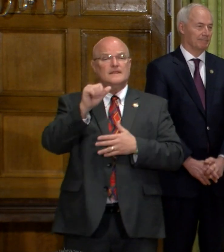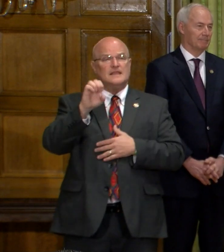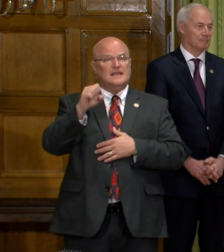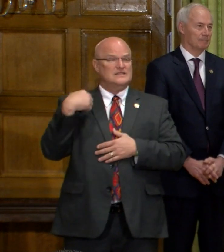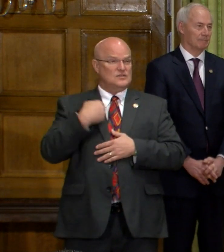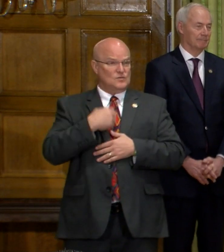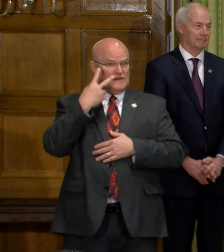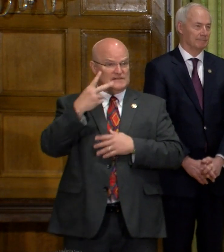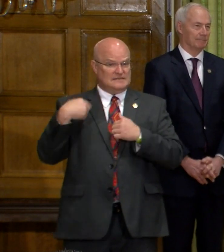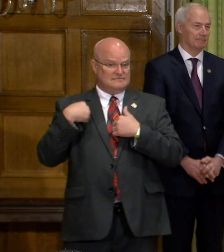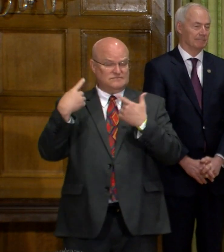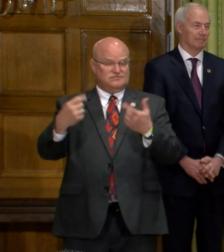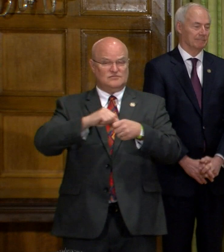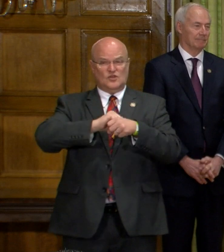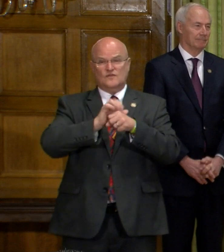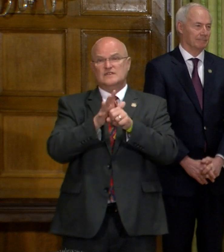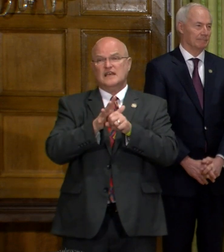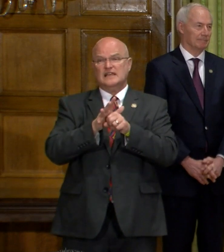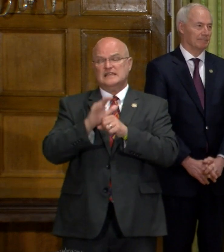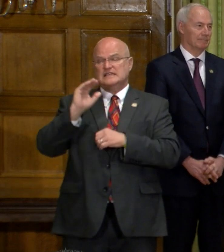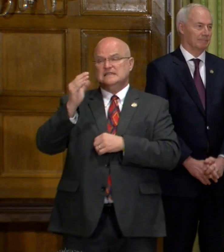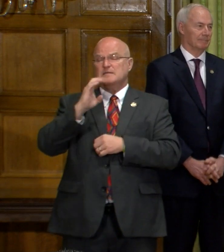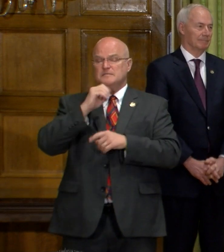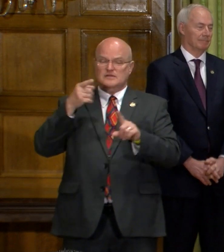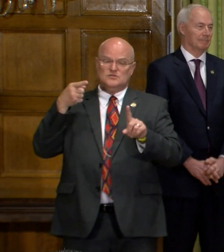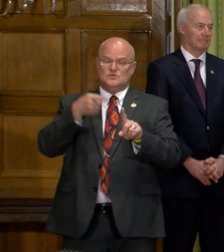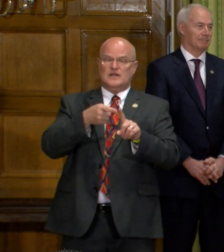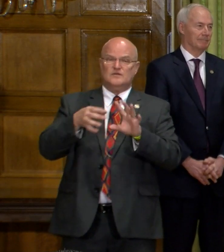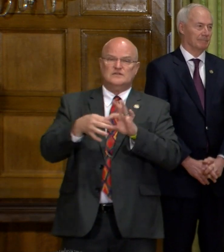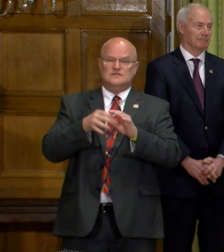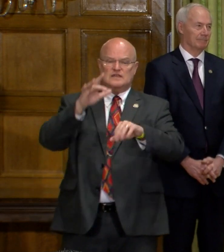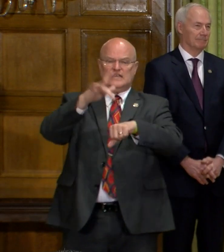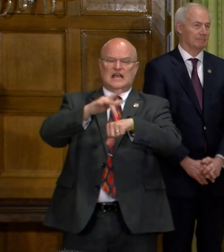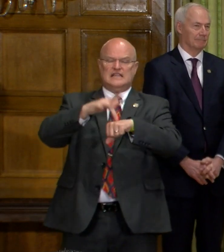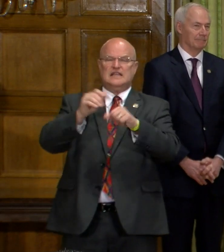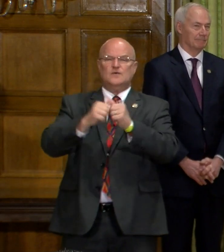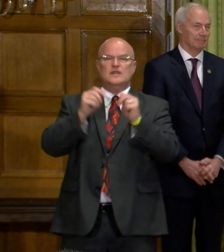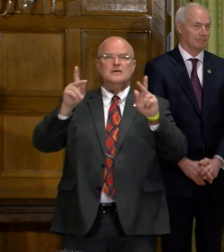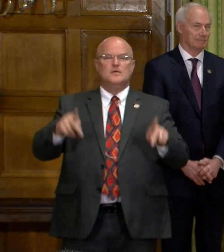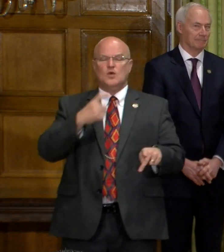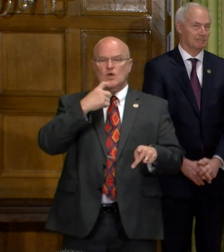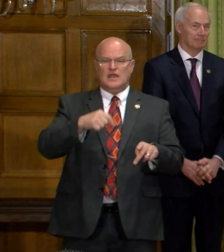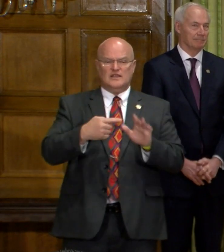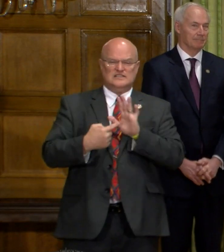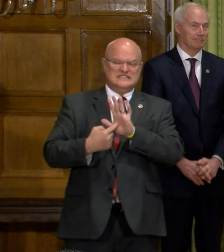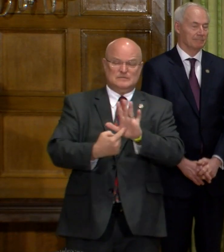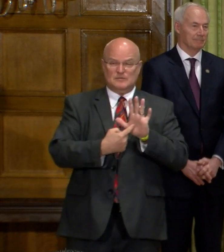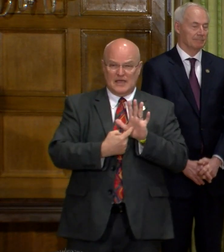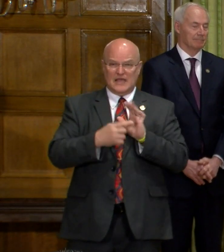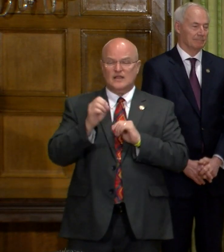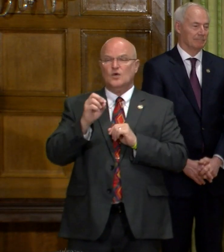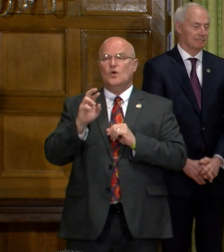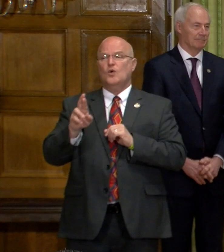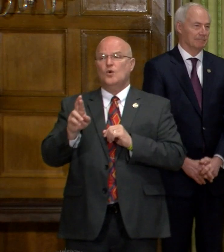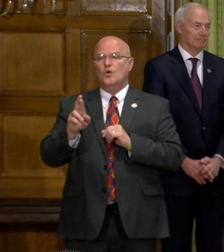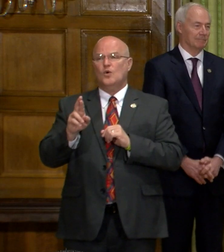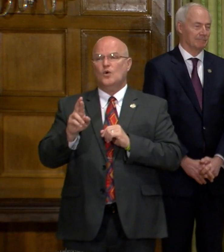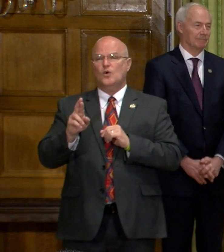cases that we have seen of COVID-19 seem to be directly related to contact with someone who is either symptomatic